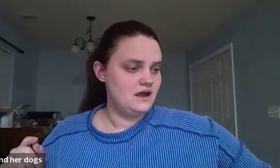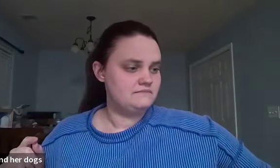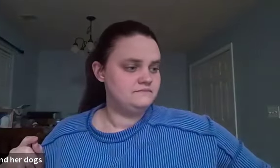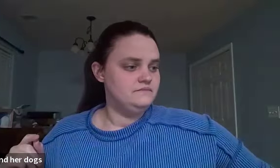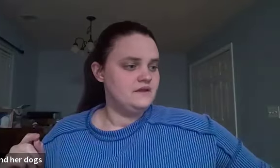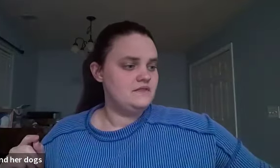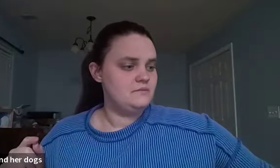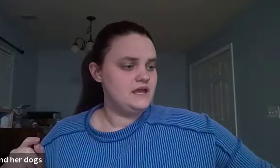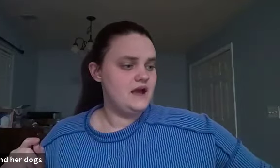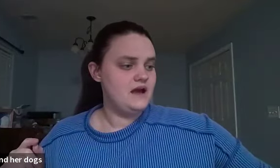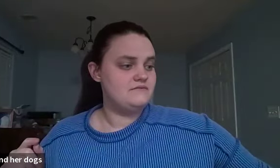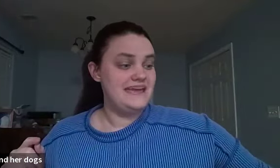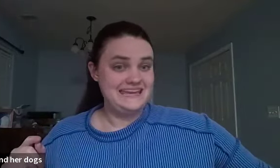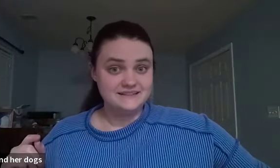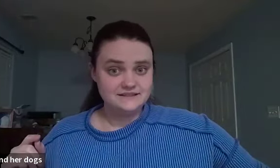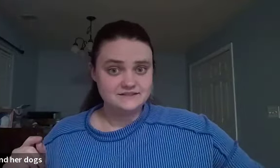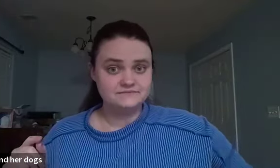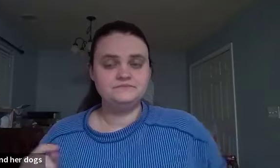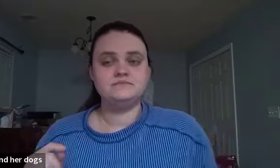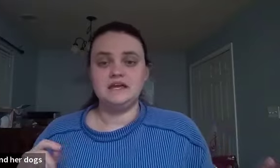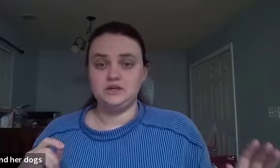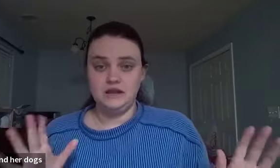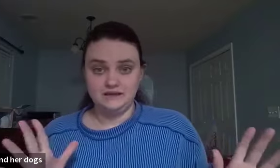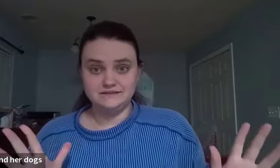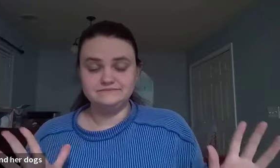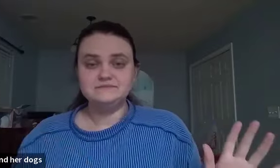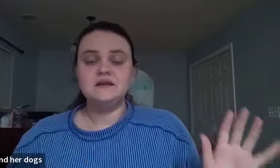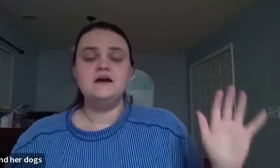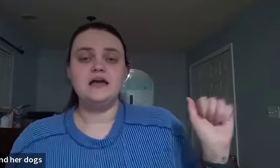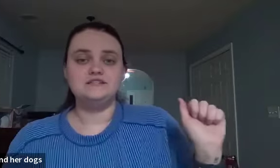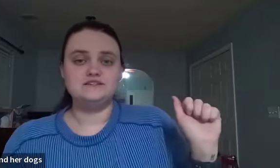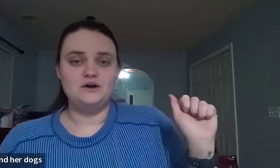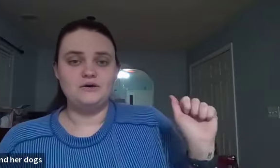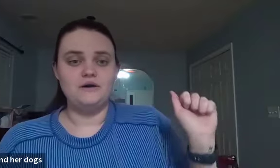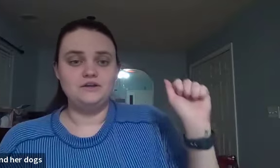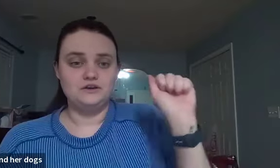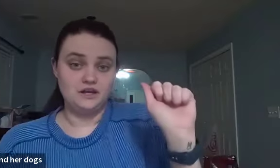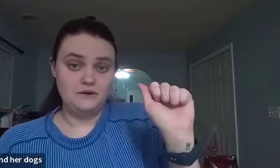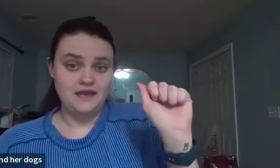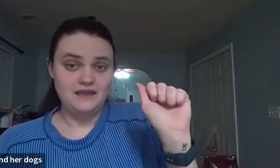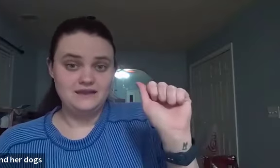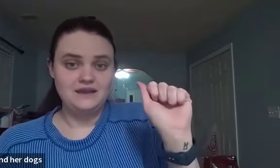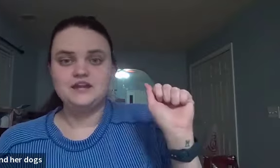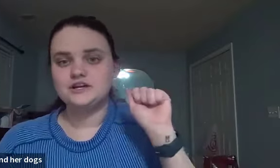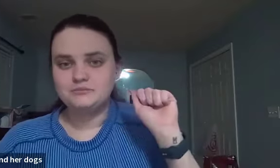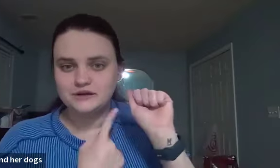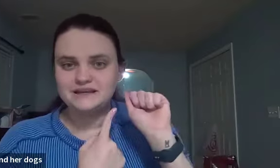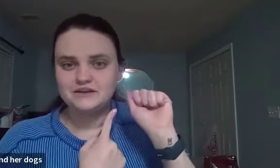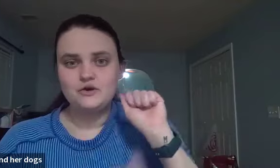Okay. Then we have aunt, like your aunt. And so you're going to go A, and you're going to bring it near the